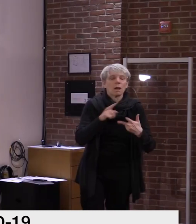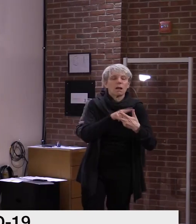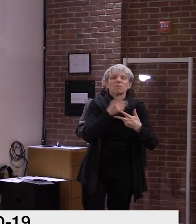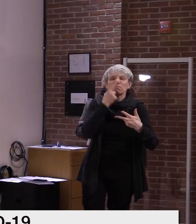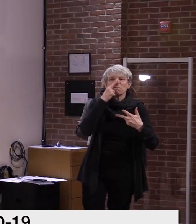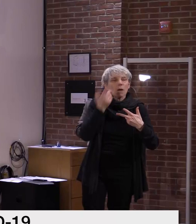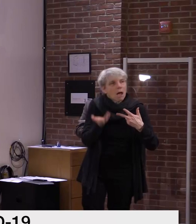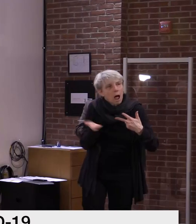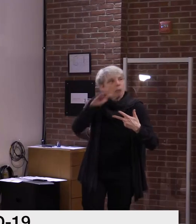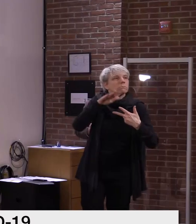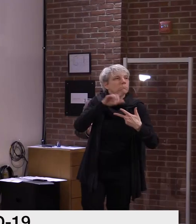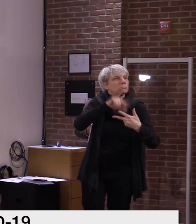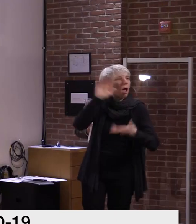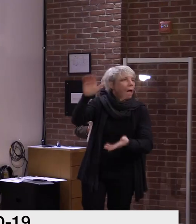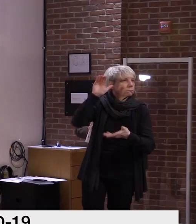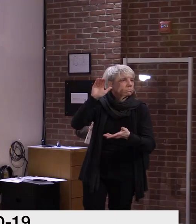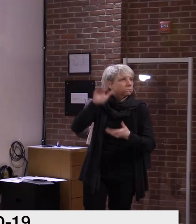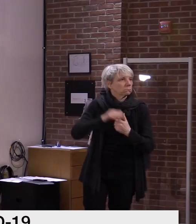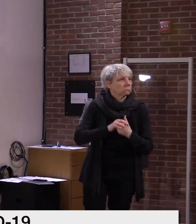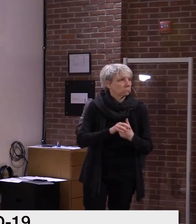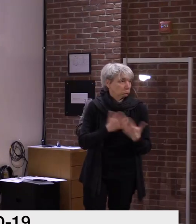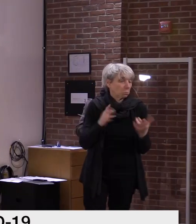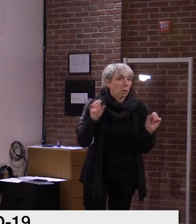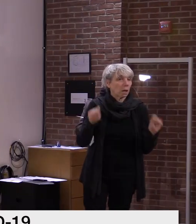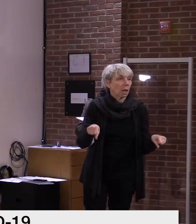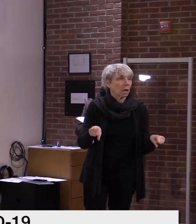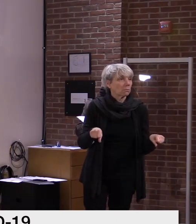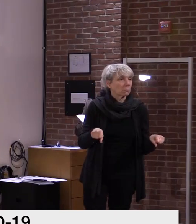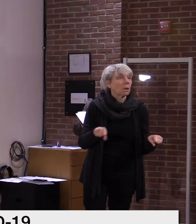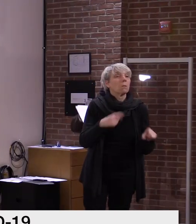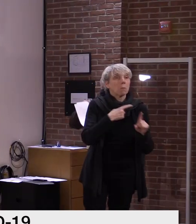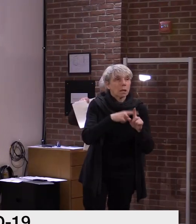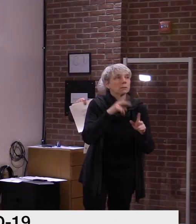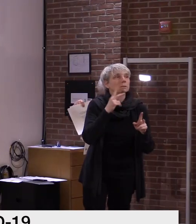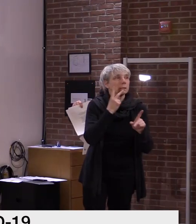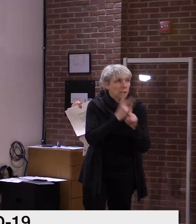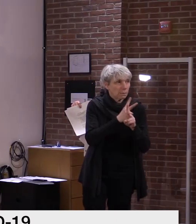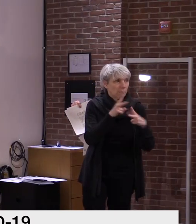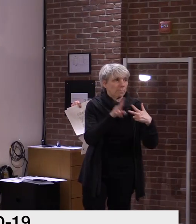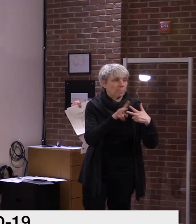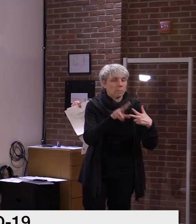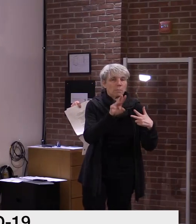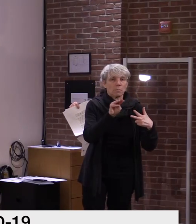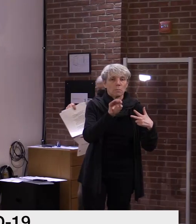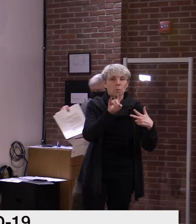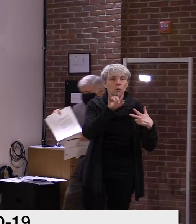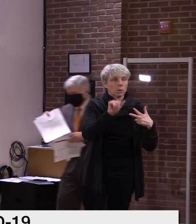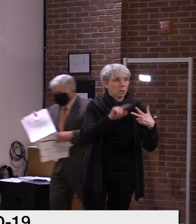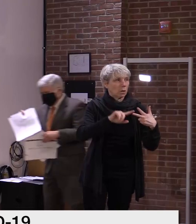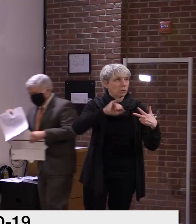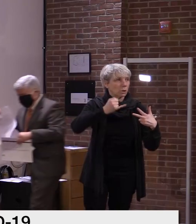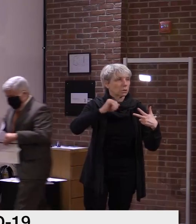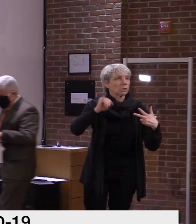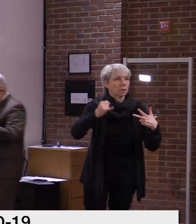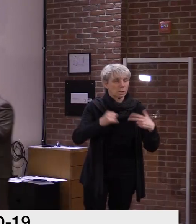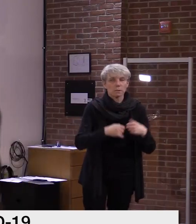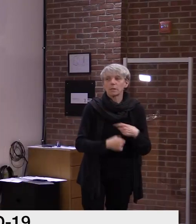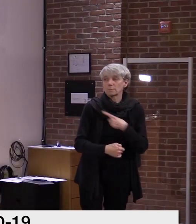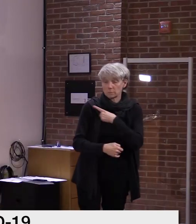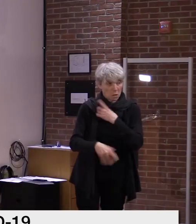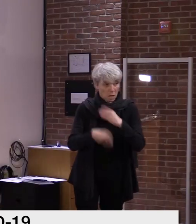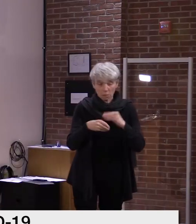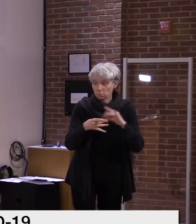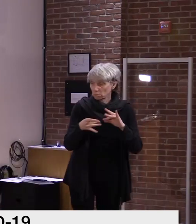vaccine in its just by itself. And we'll be doing that this week. Secretary Smith, you want to add to that?